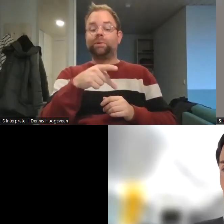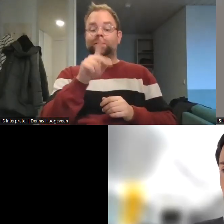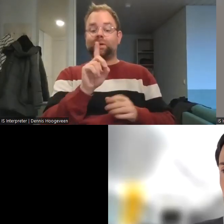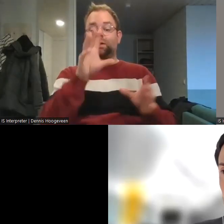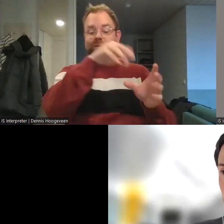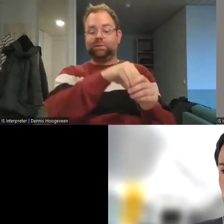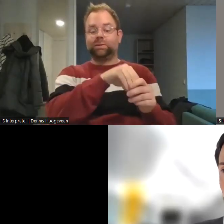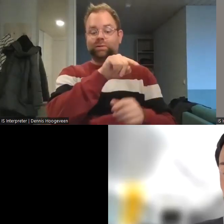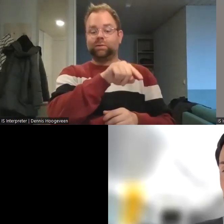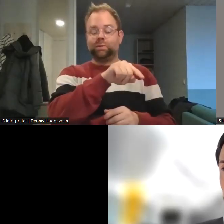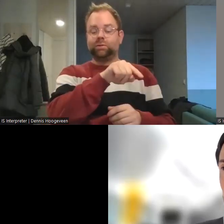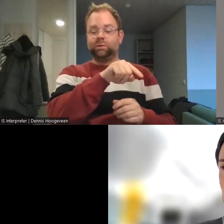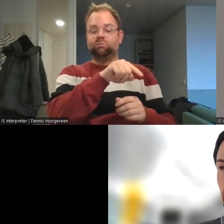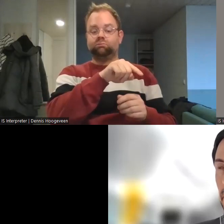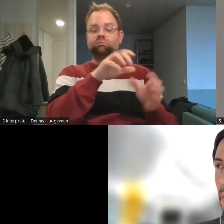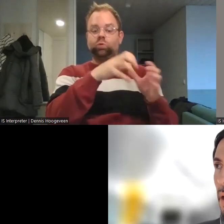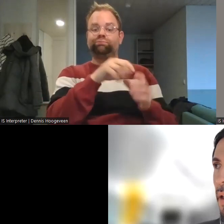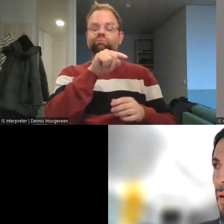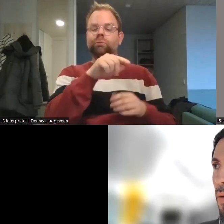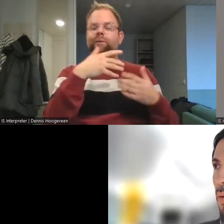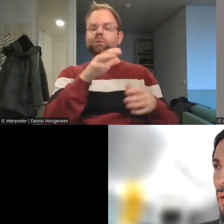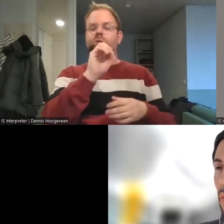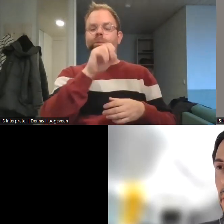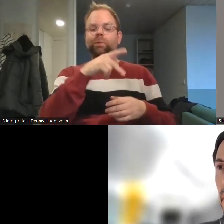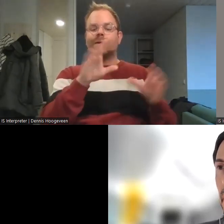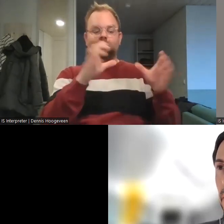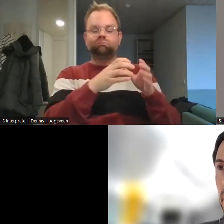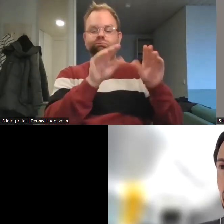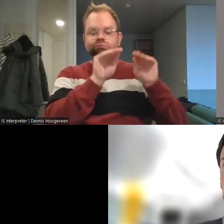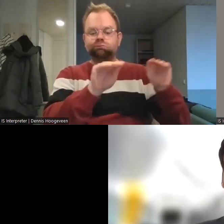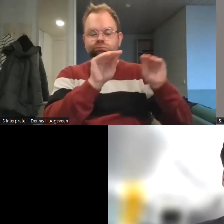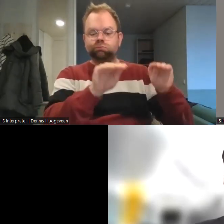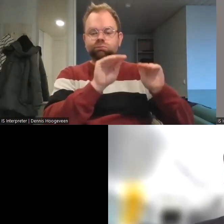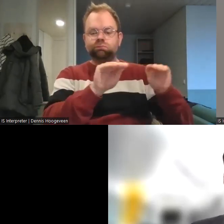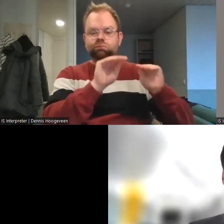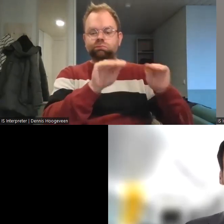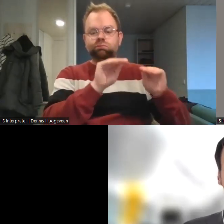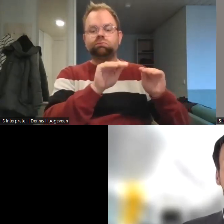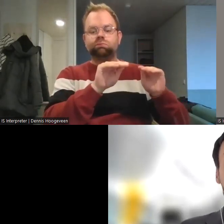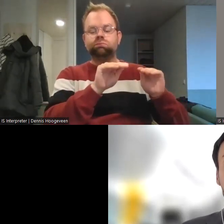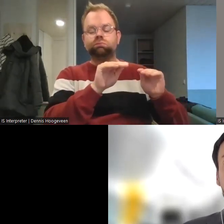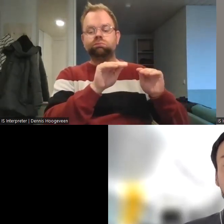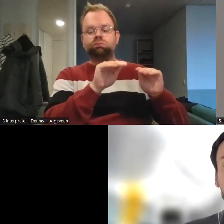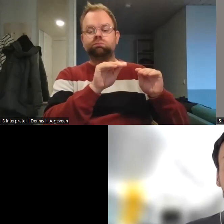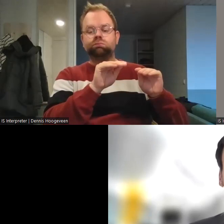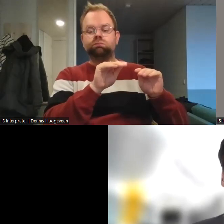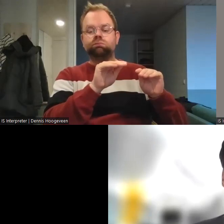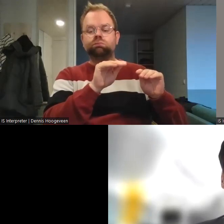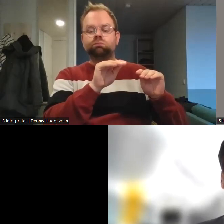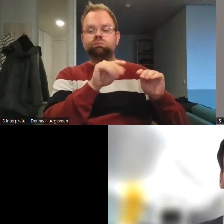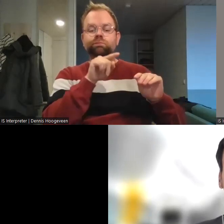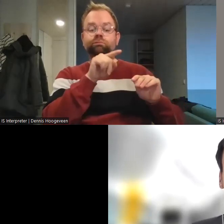have been receiving training and through the International Disability Alliance, where there is an